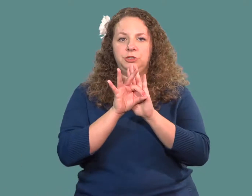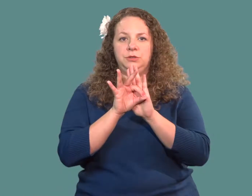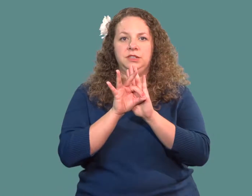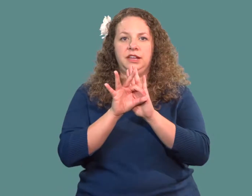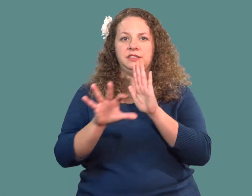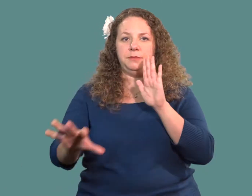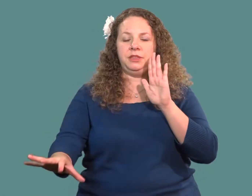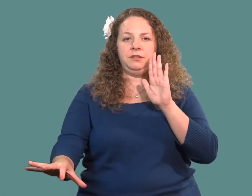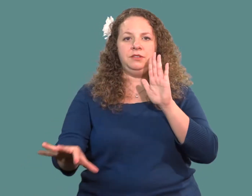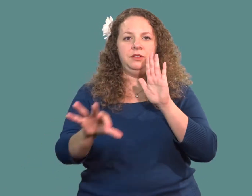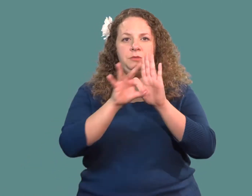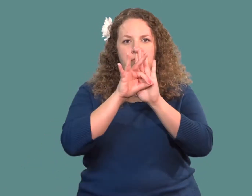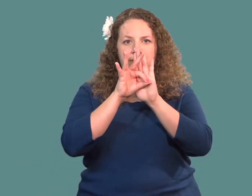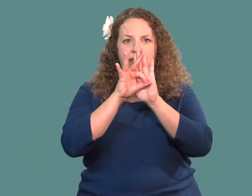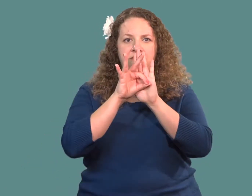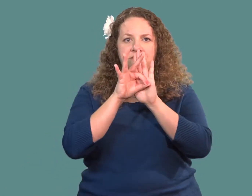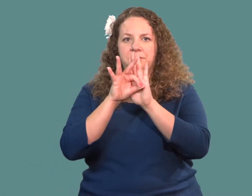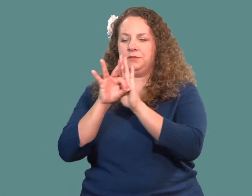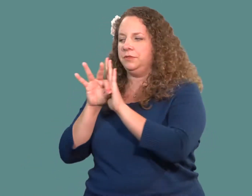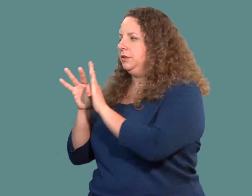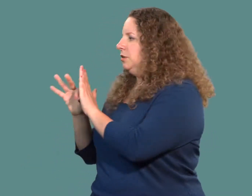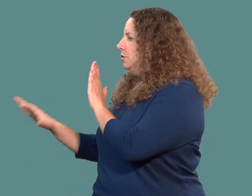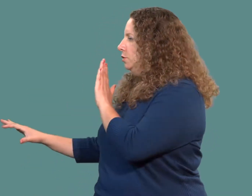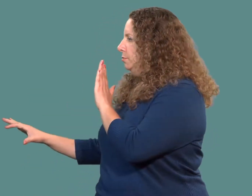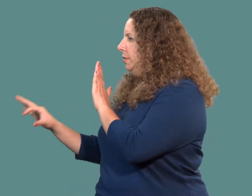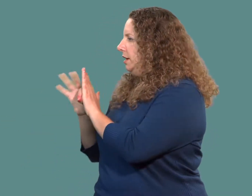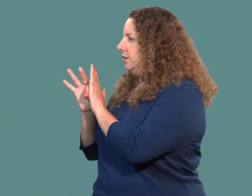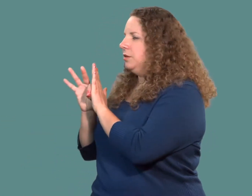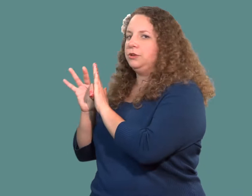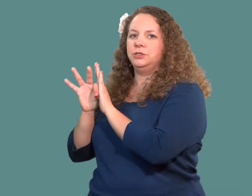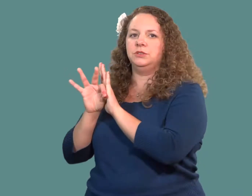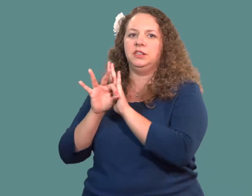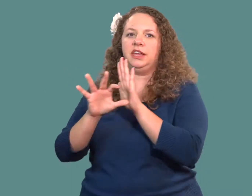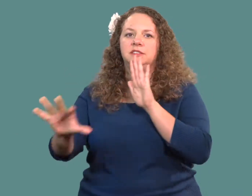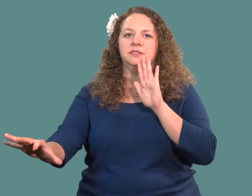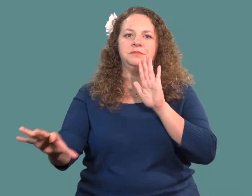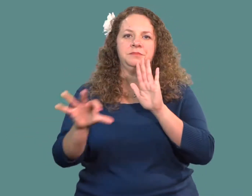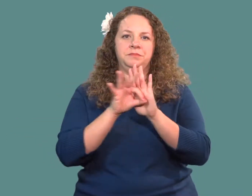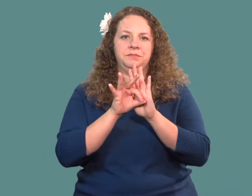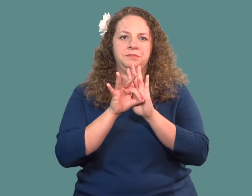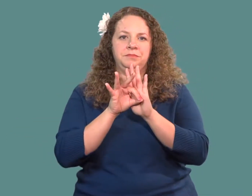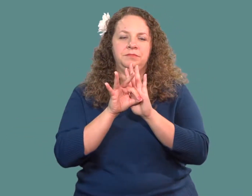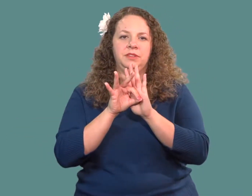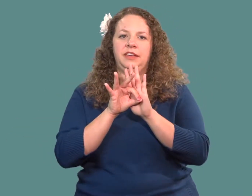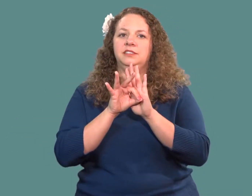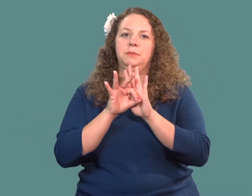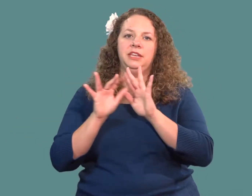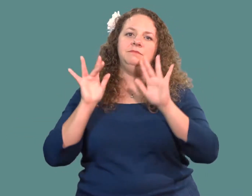to select something with an F. To pick or to select. Okay, to pity,